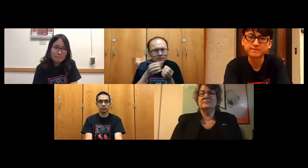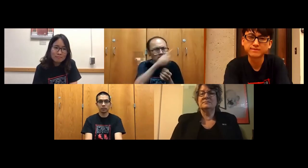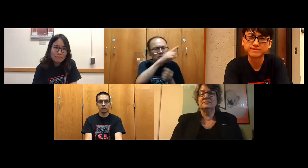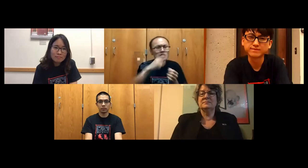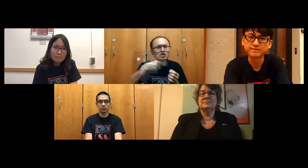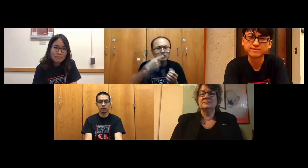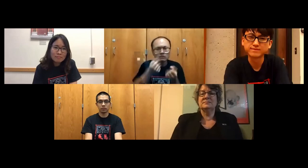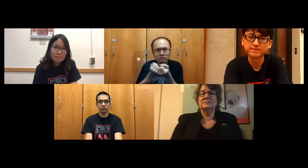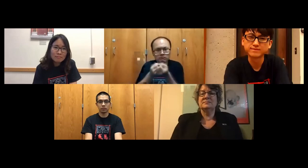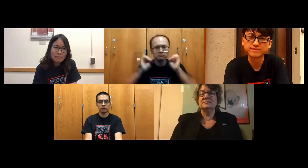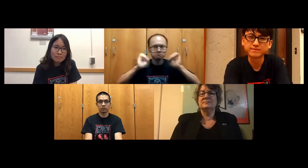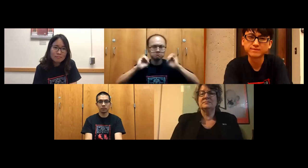any,